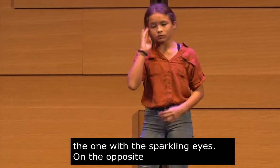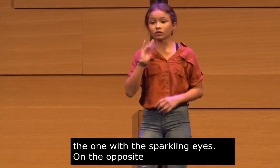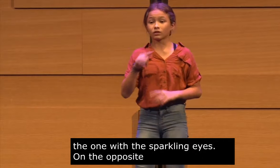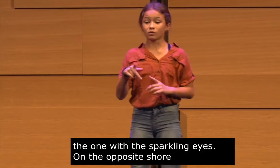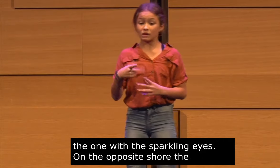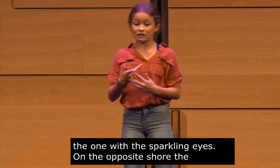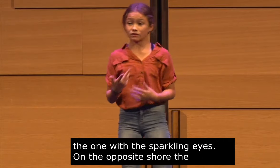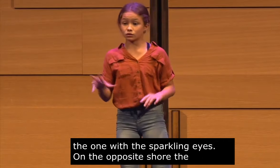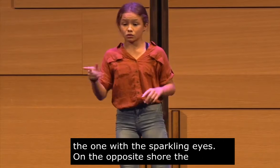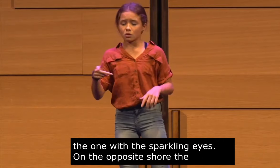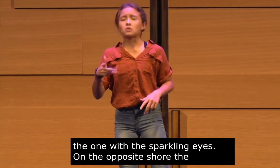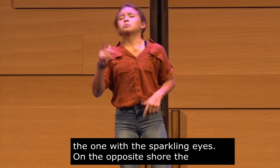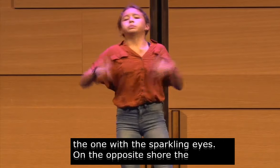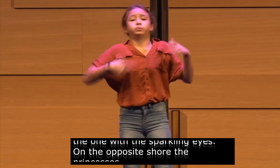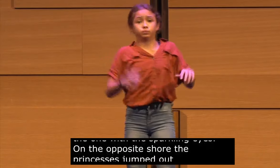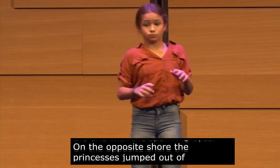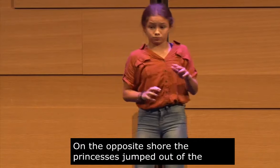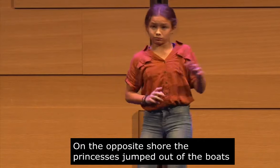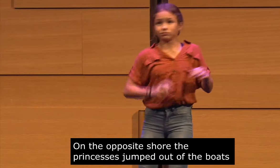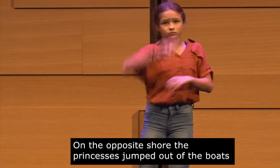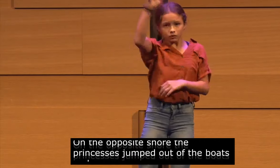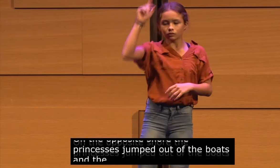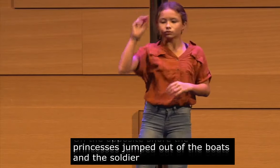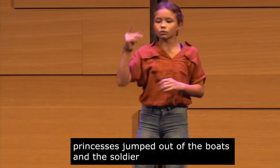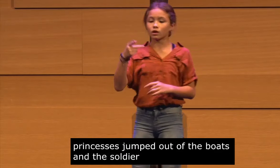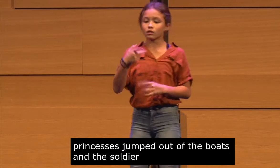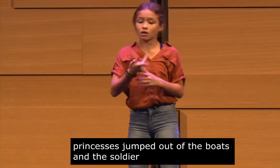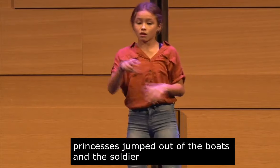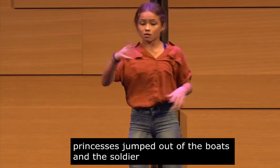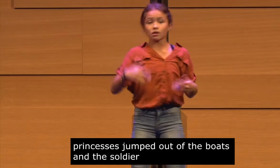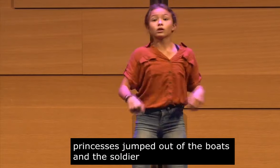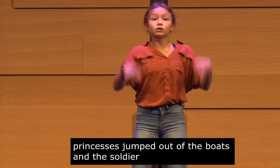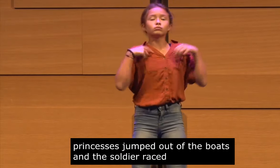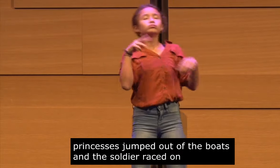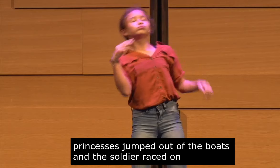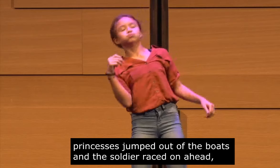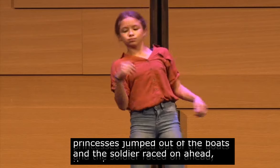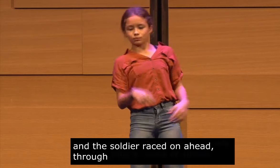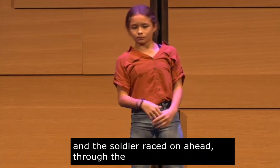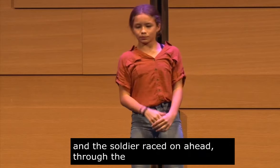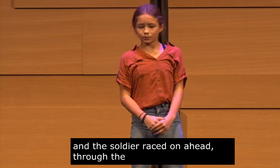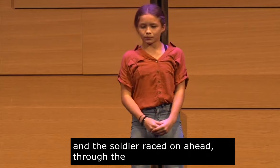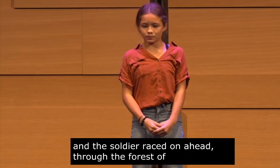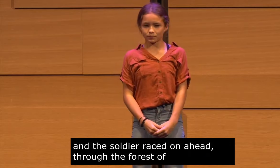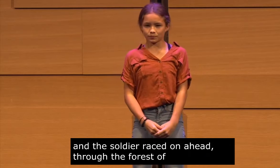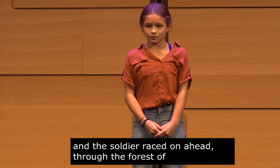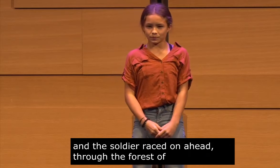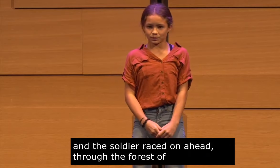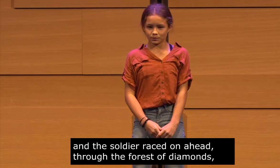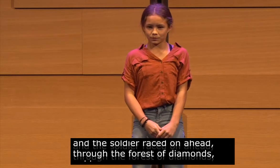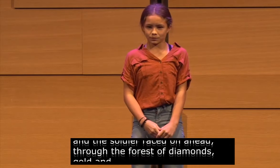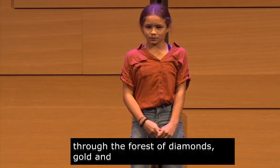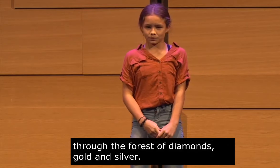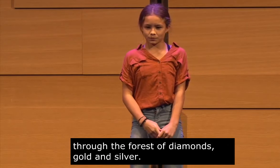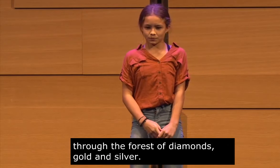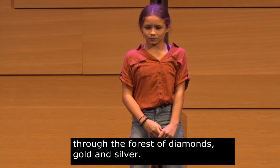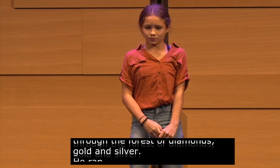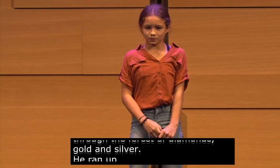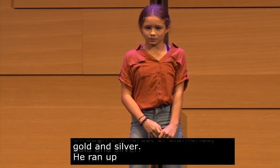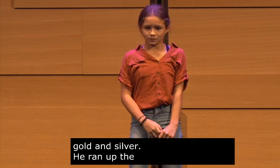On the opposite shore, the princesses jumped out of the boats, and the soldier raced on ahead through the forest of diamonds, gold, and silver. He ran